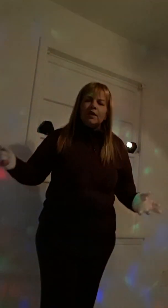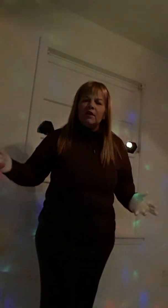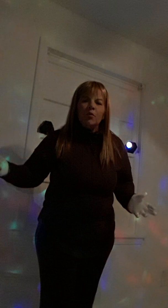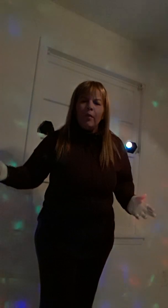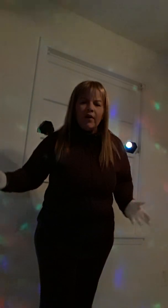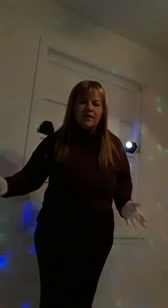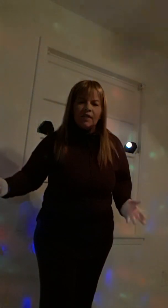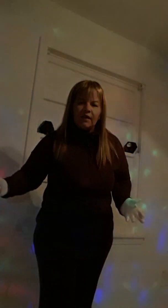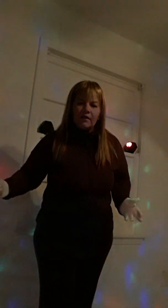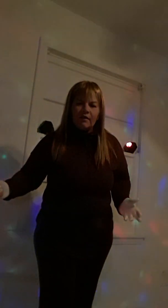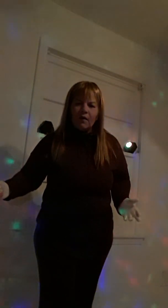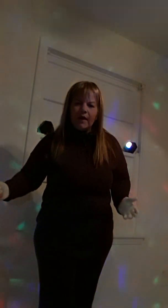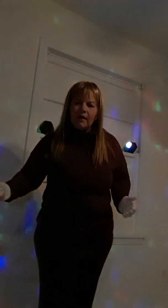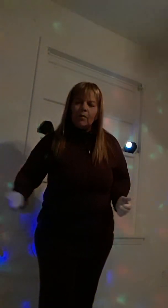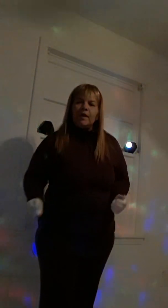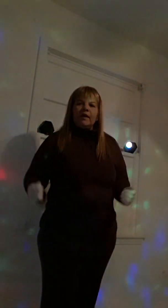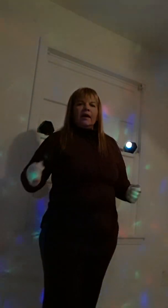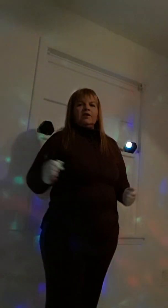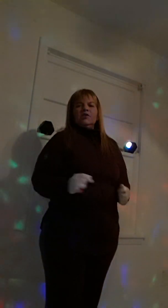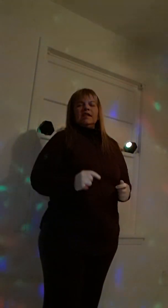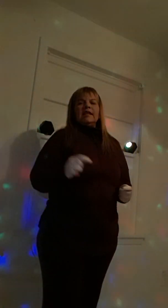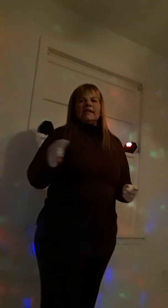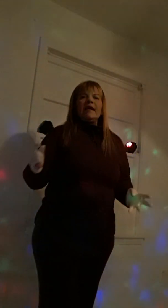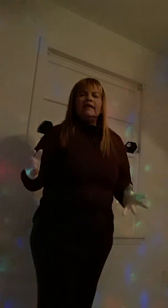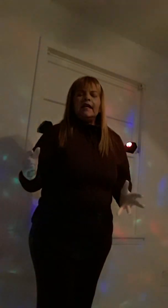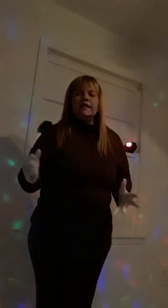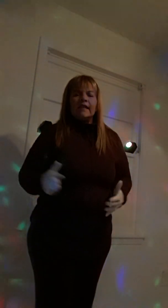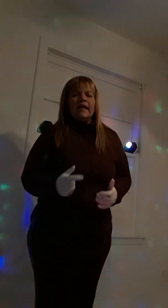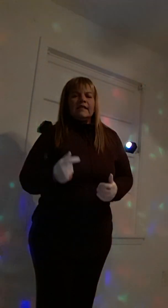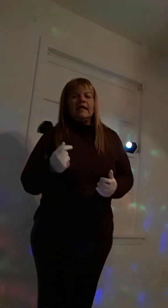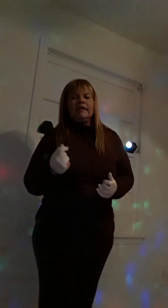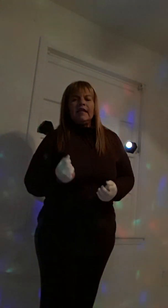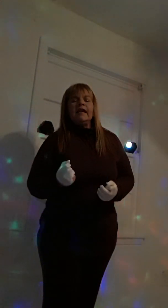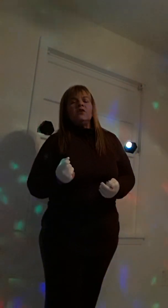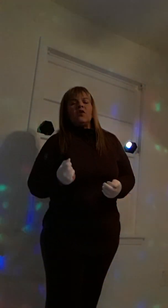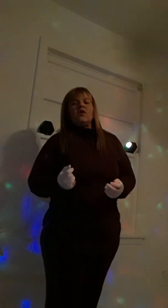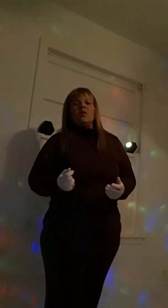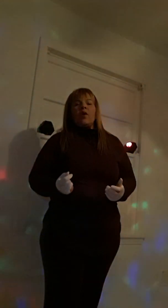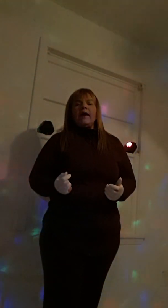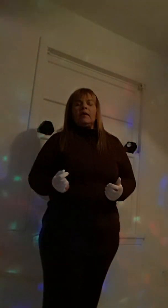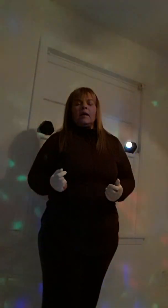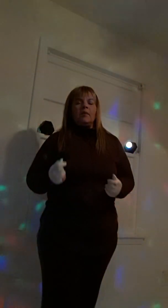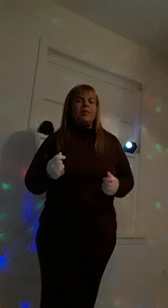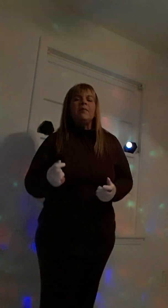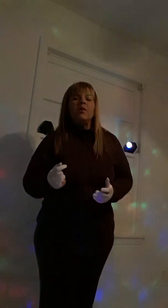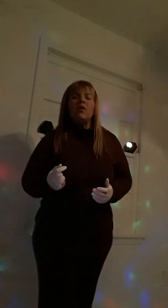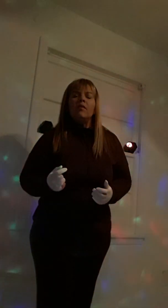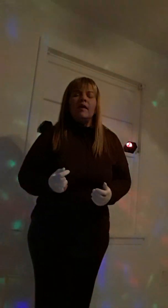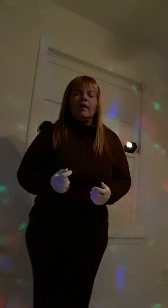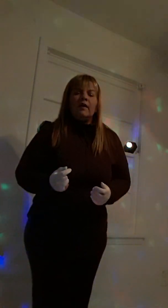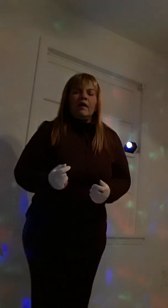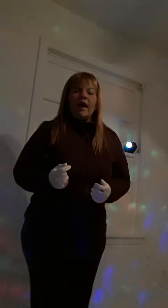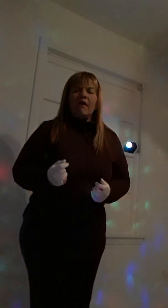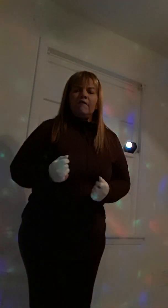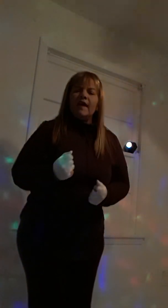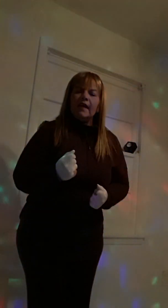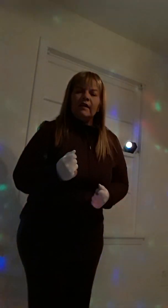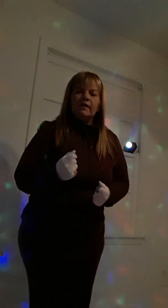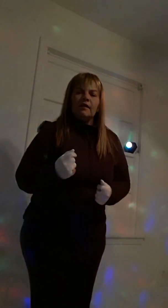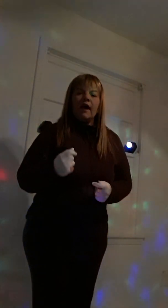new person, right? Entonces las gentes sintiendo, right? And people have been